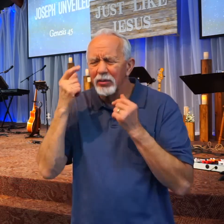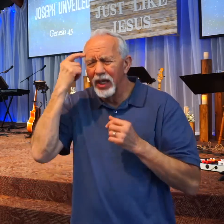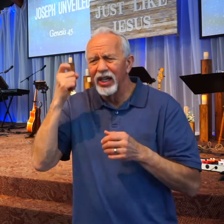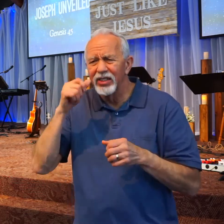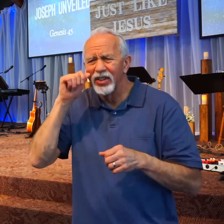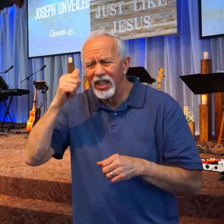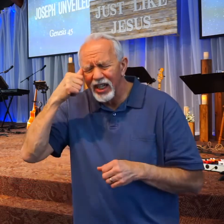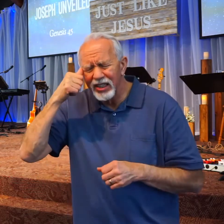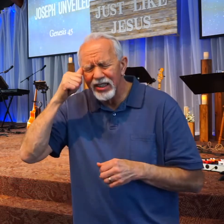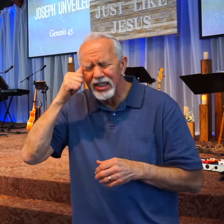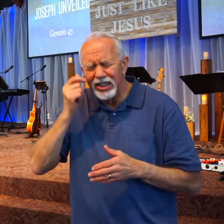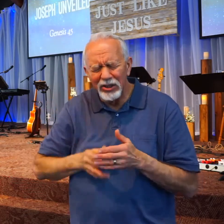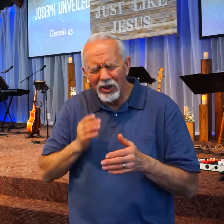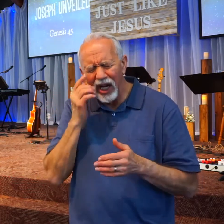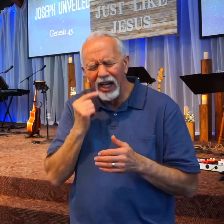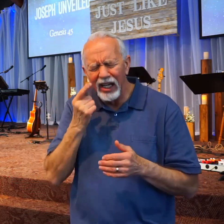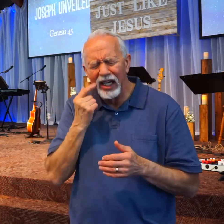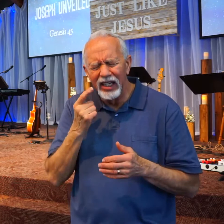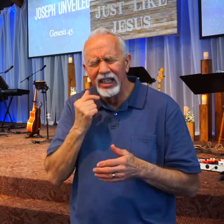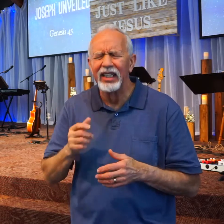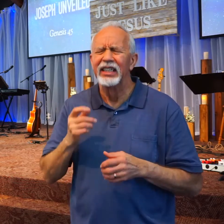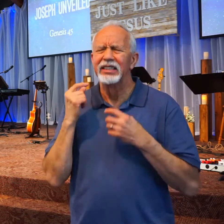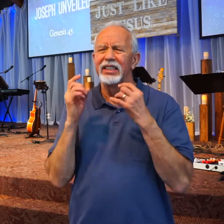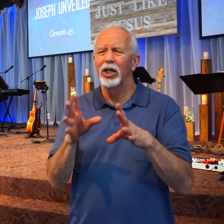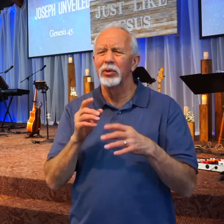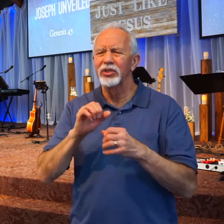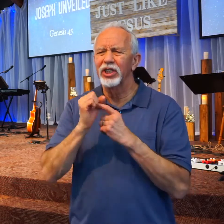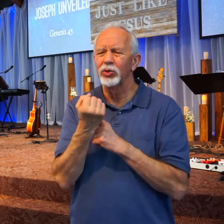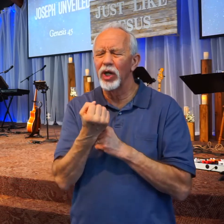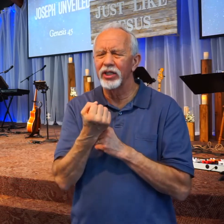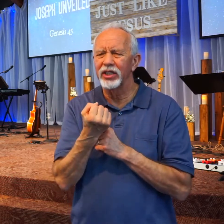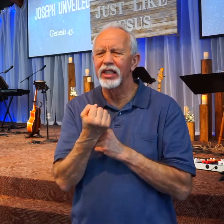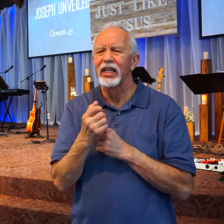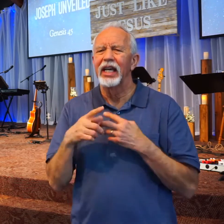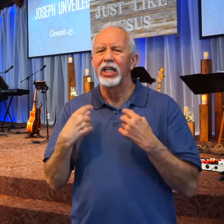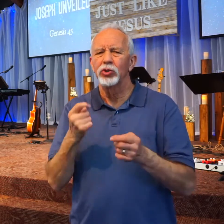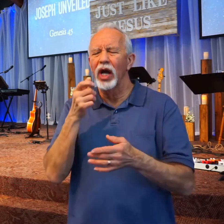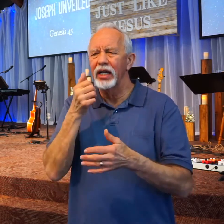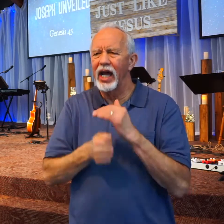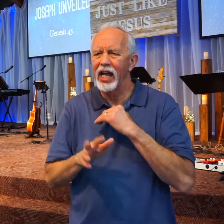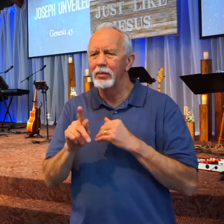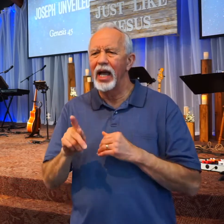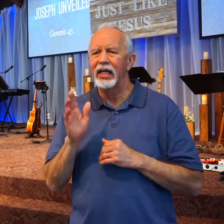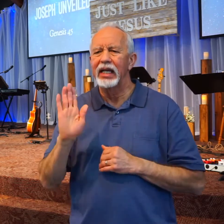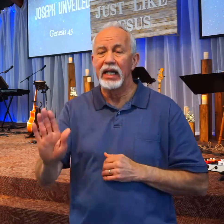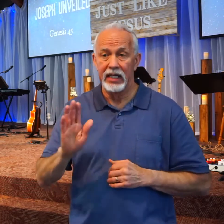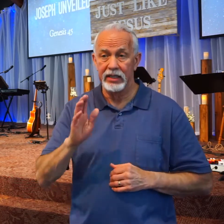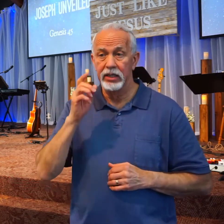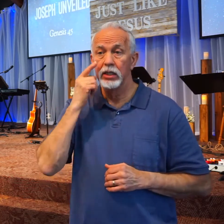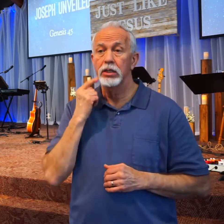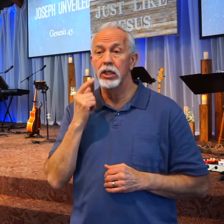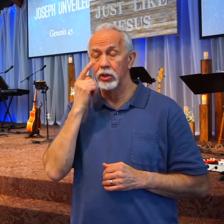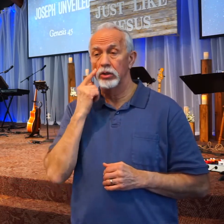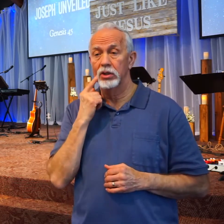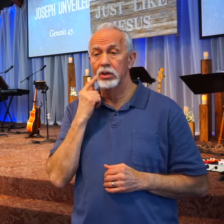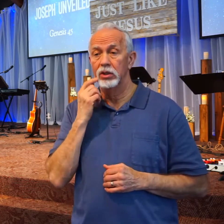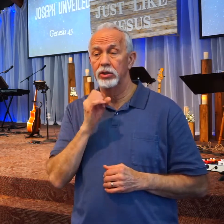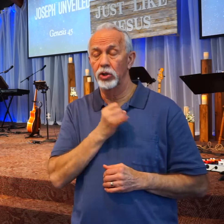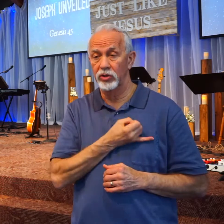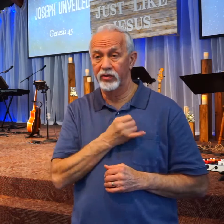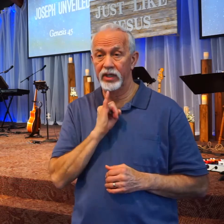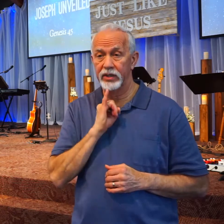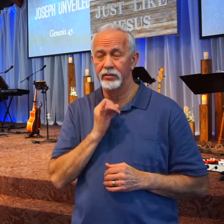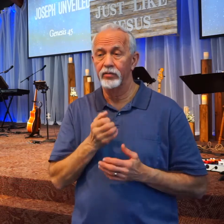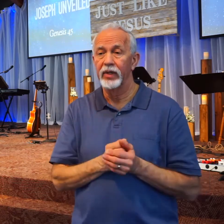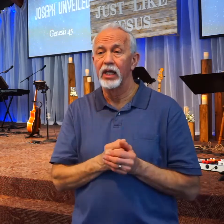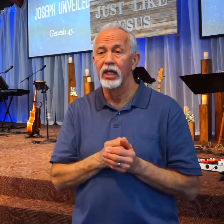hide them. And it's a terrible situation. That's what he's doing. He's trying to hide back his tears. But Joseph